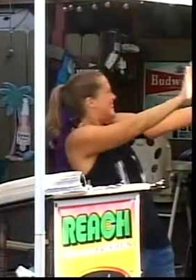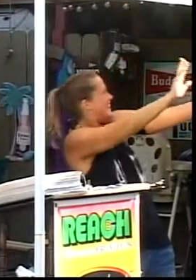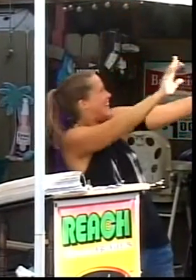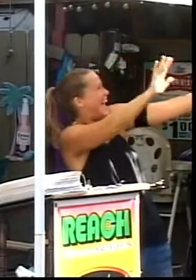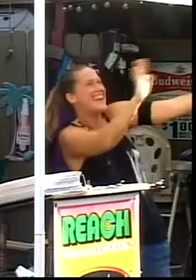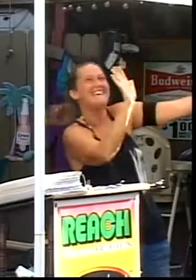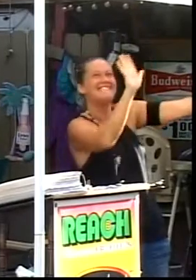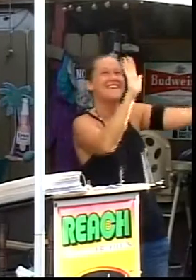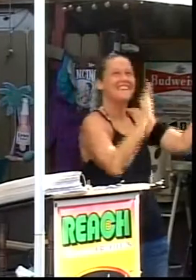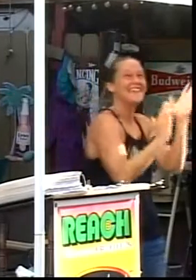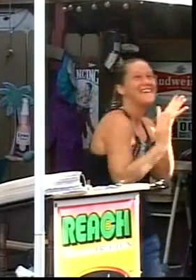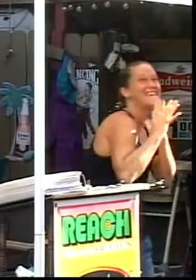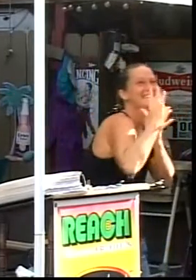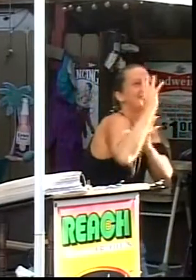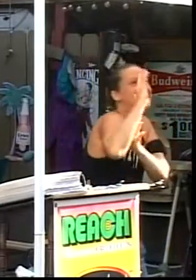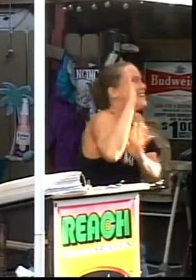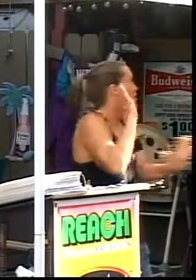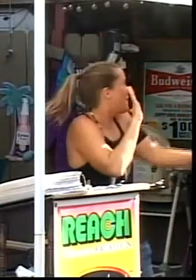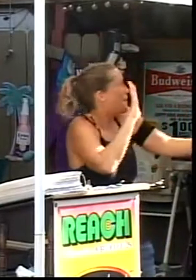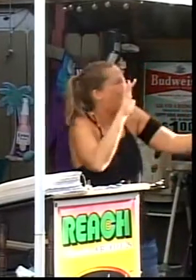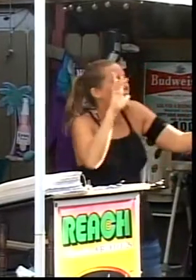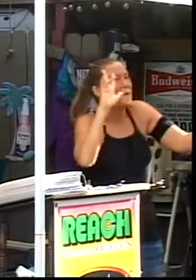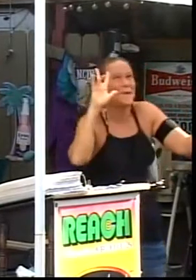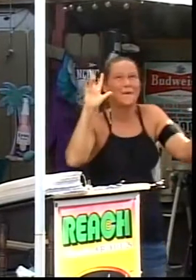Shining in the light of your glory.